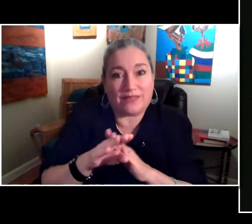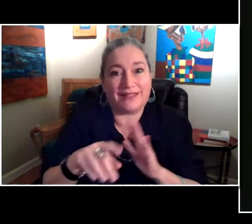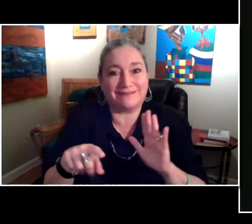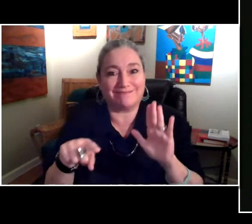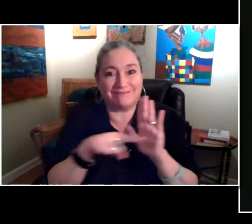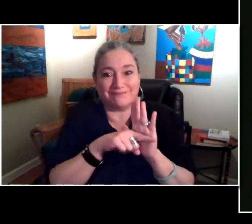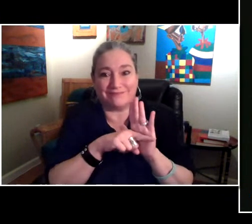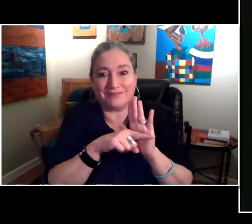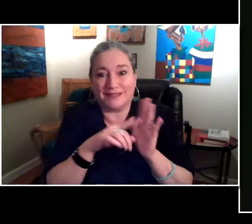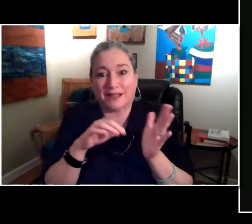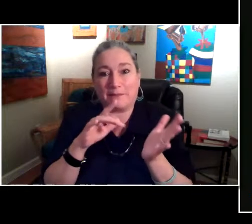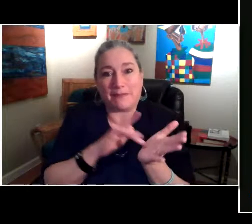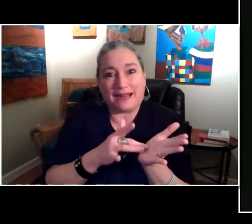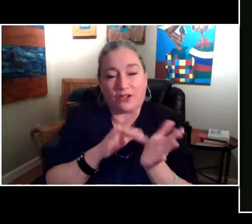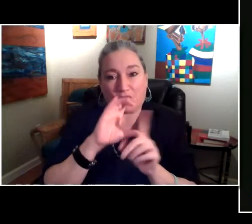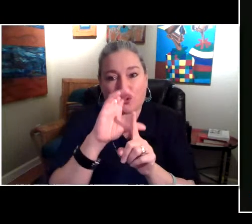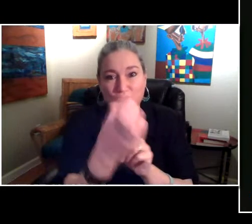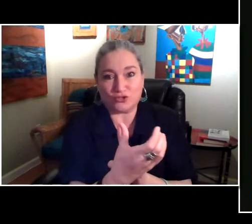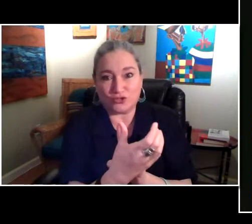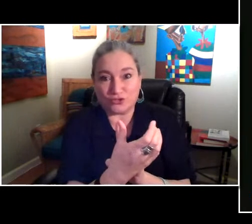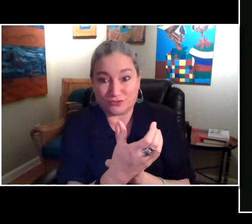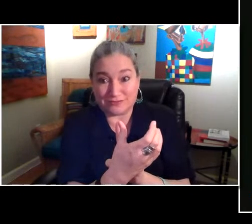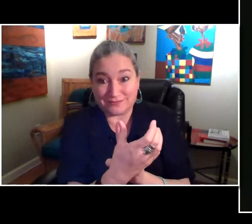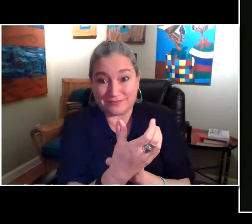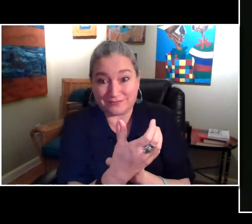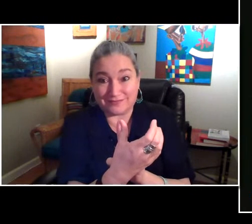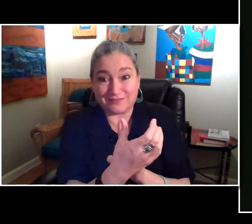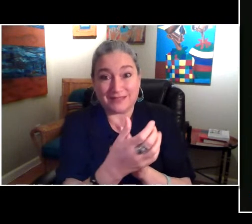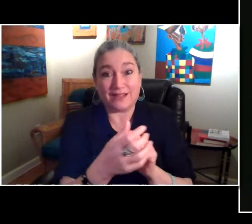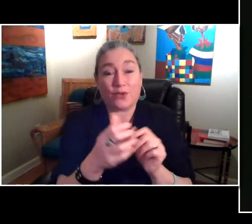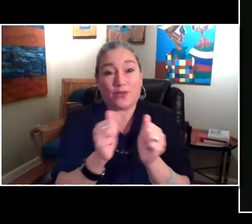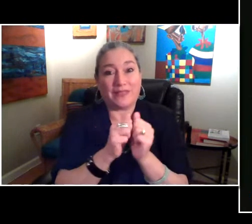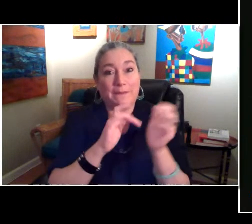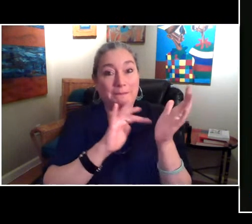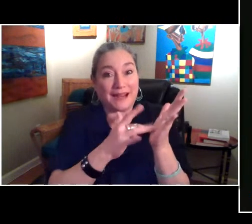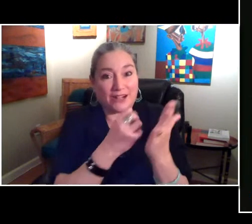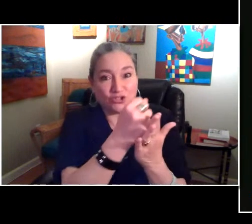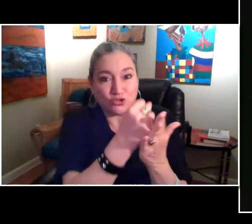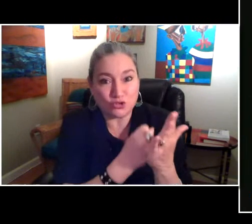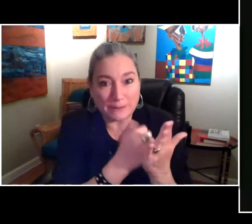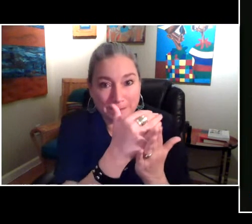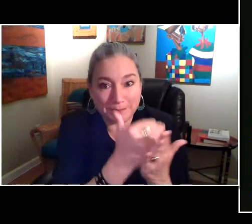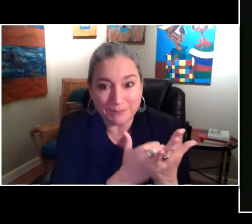deaf infants are socialized with this deficit